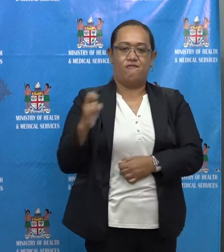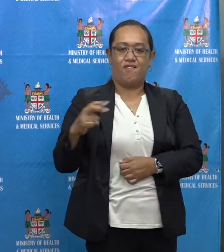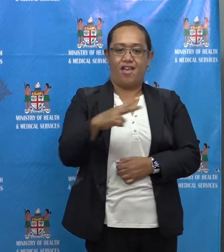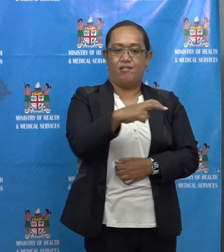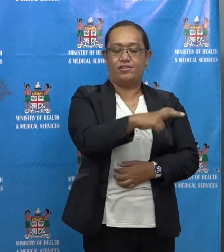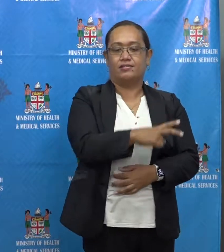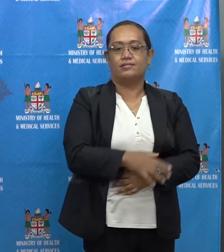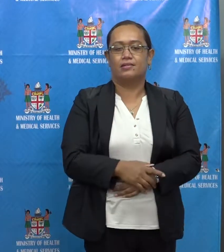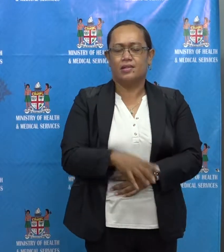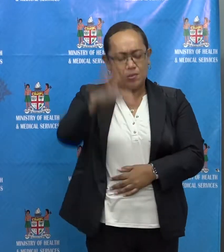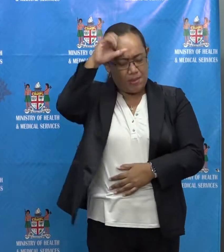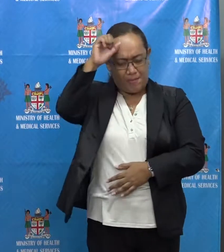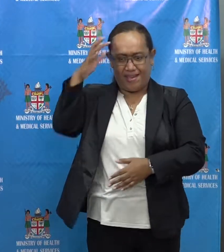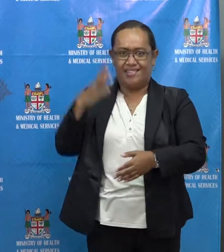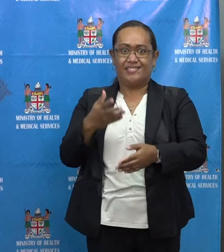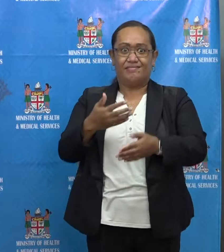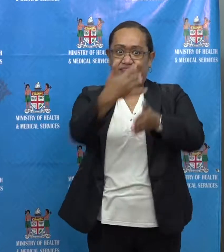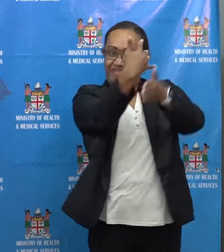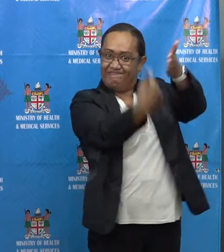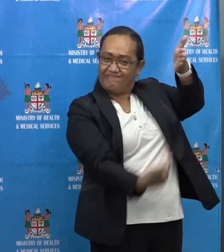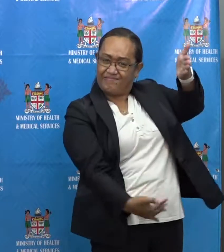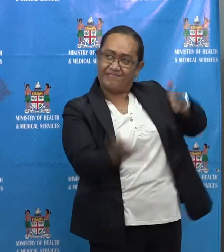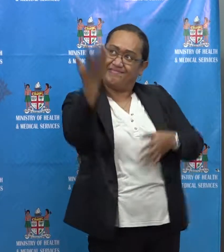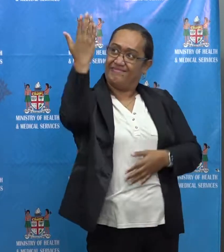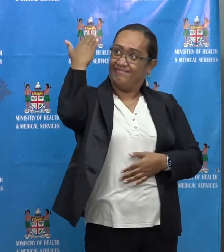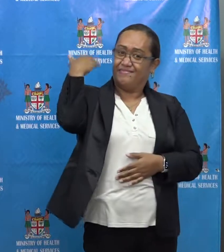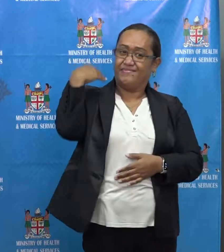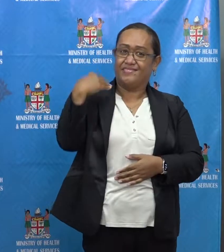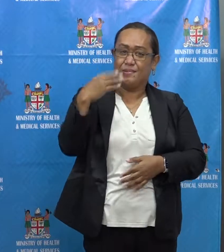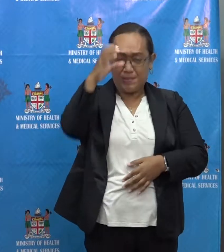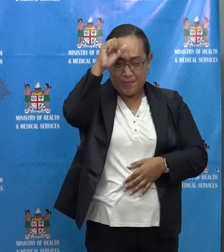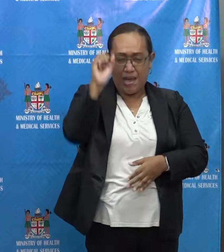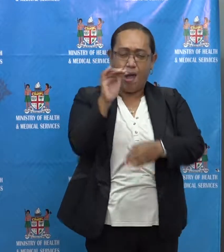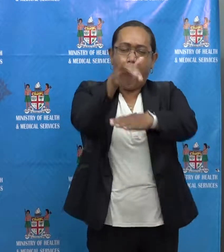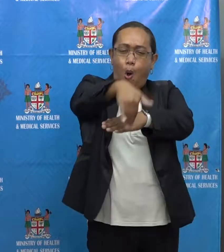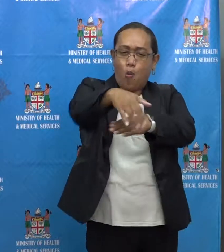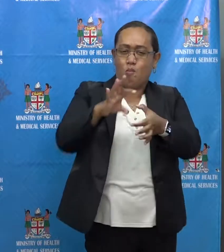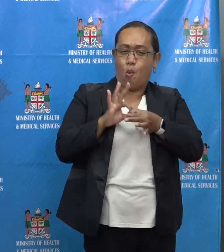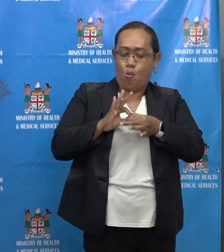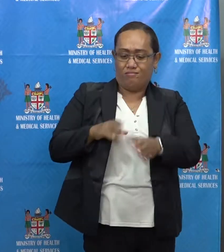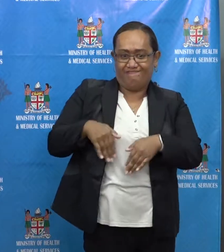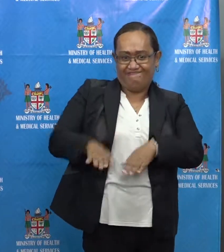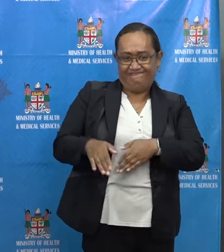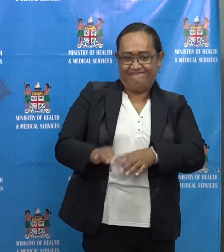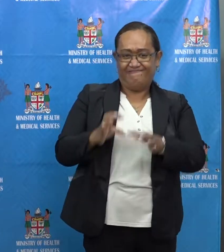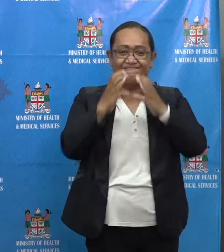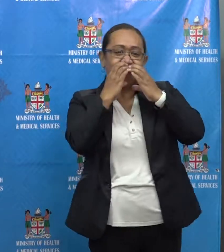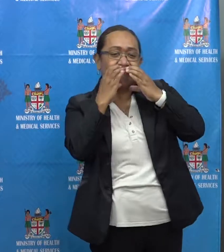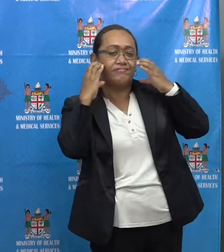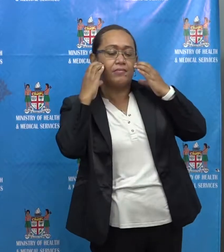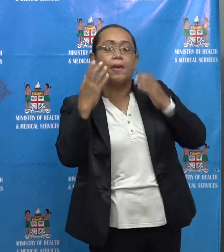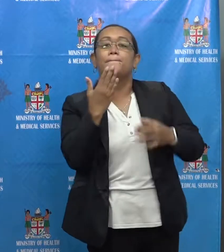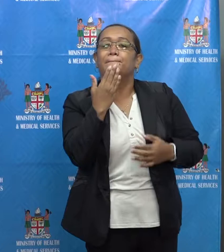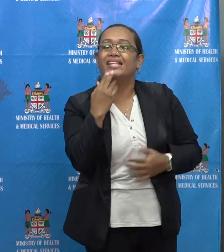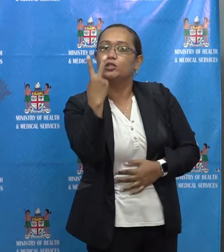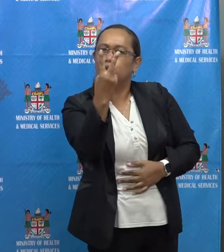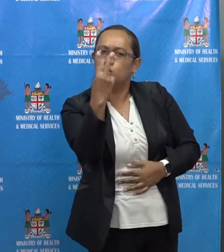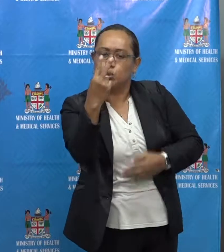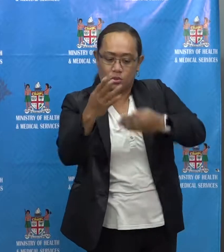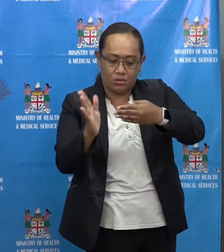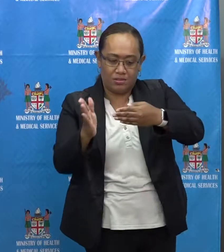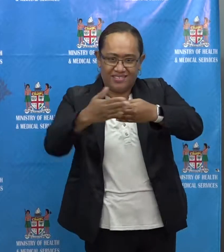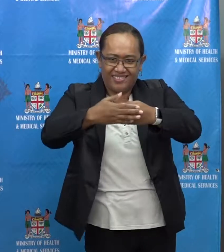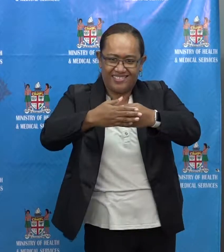Remember the guidance that we had announced and published about homemade masks? It requires at least 2 layers of